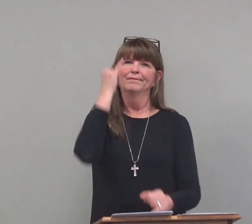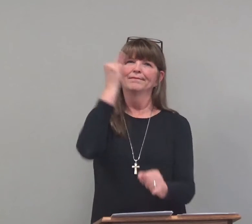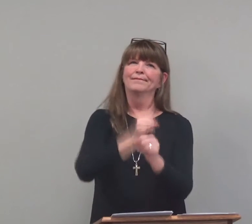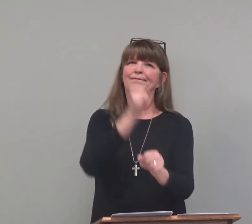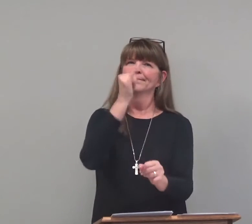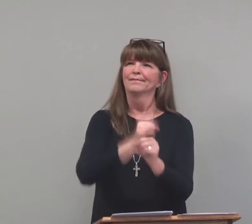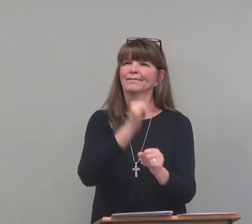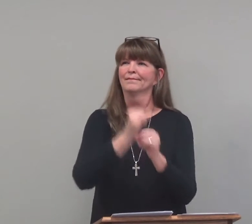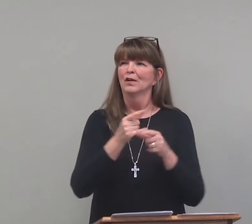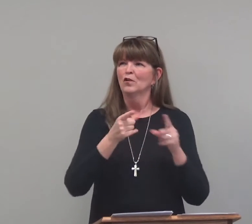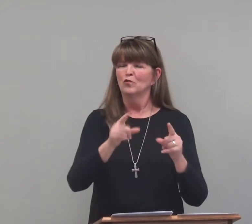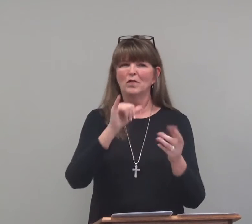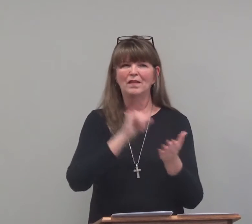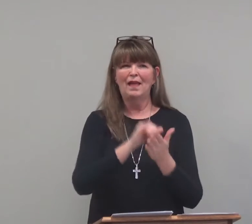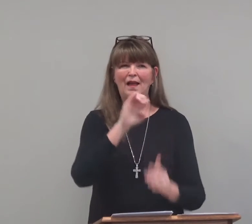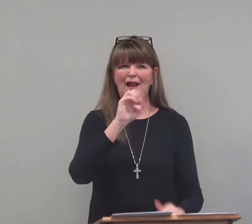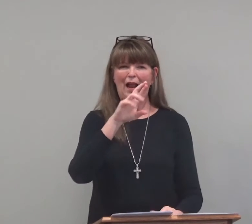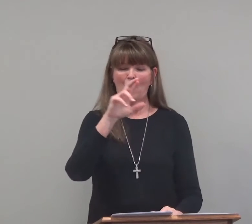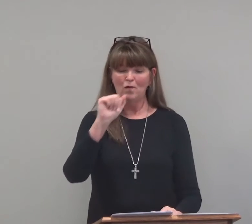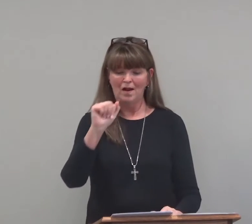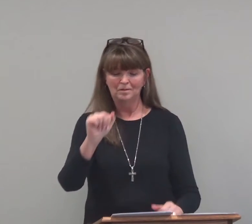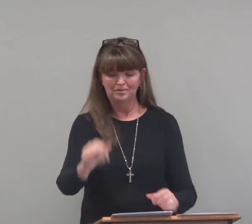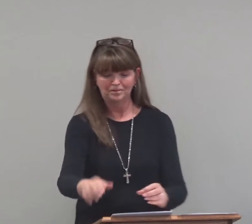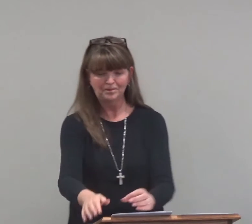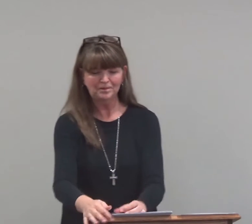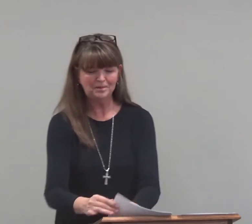like at the residential school for the deaf during that era.